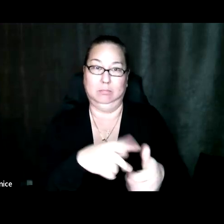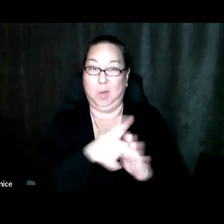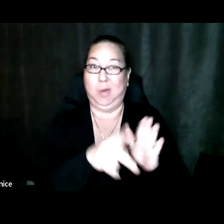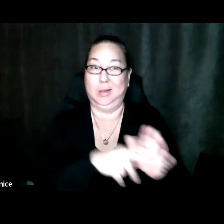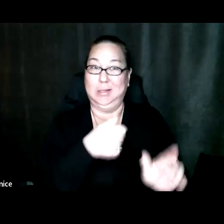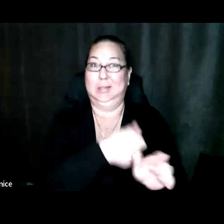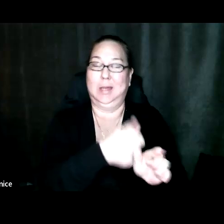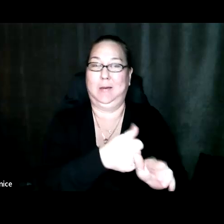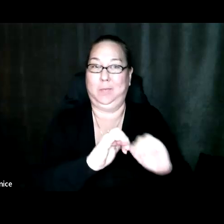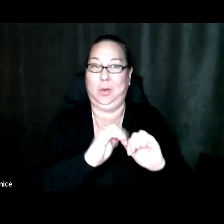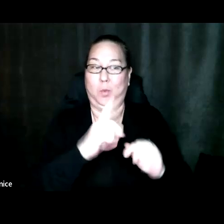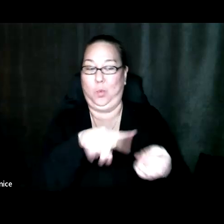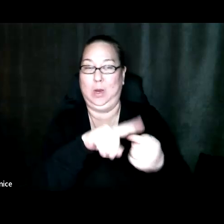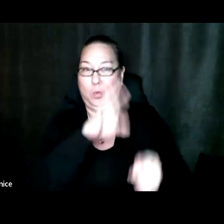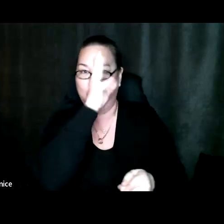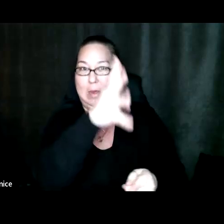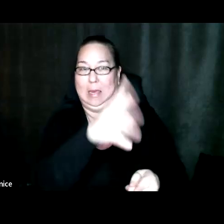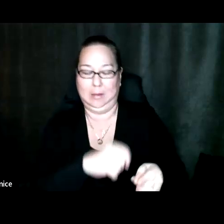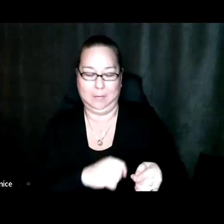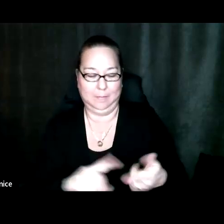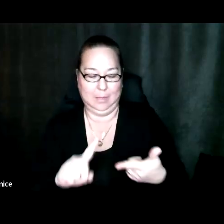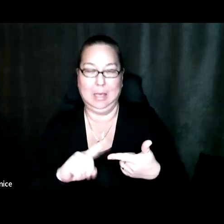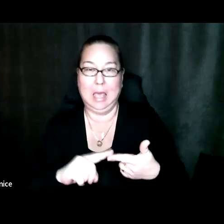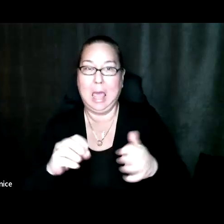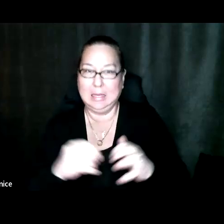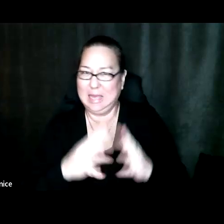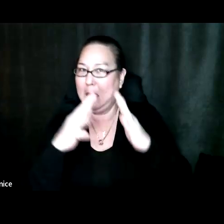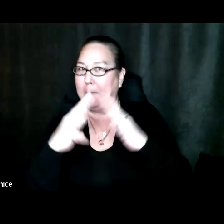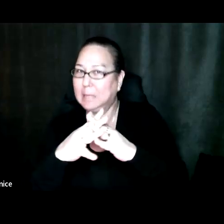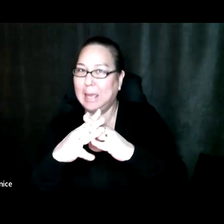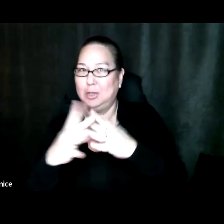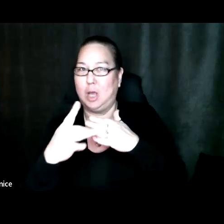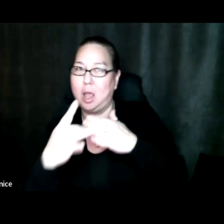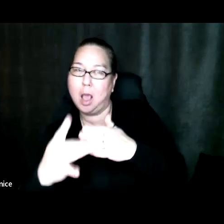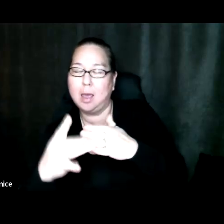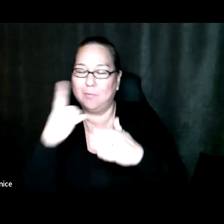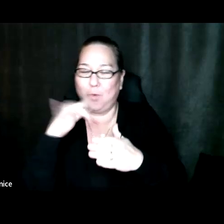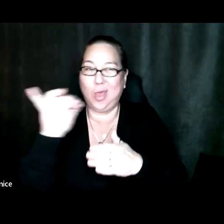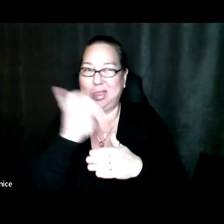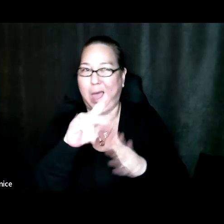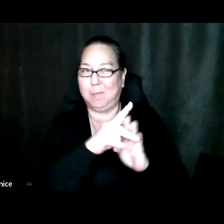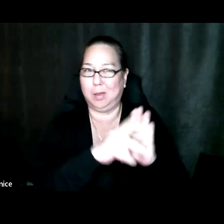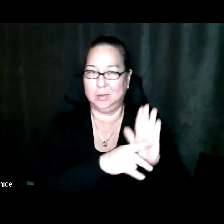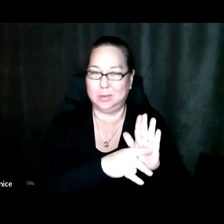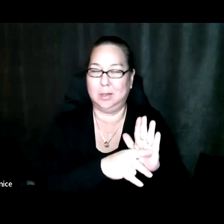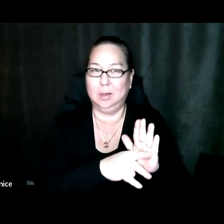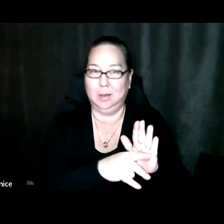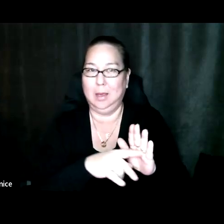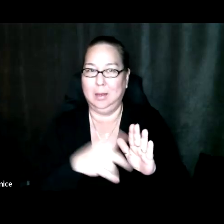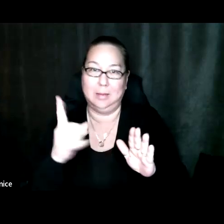created. There's the implementation guide for that policy, which needed to be